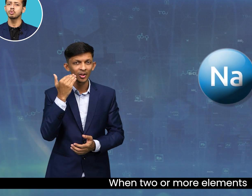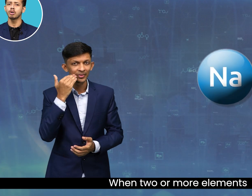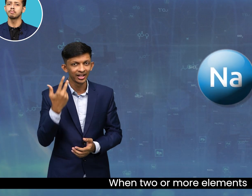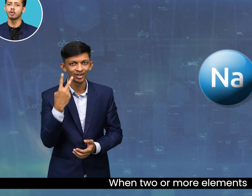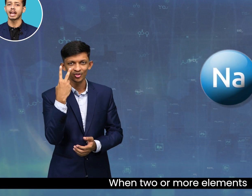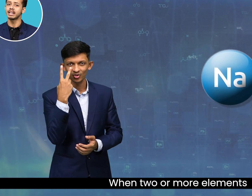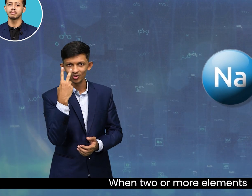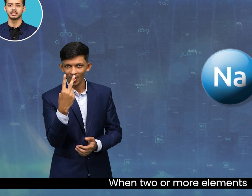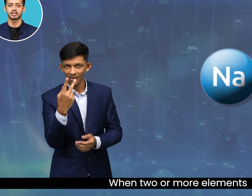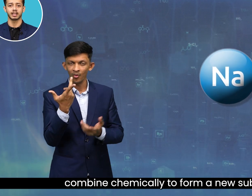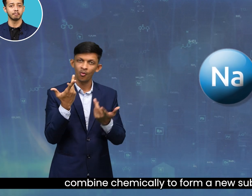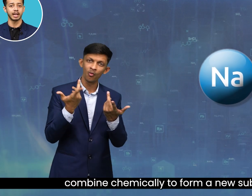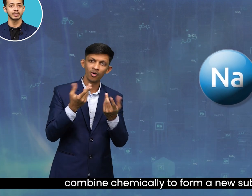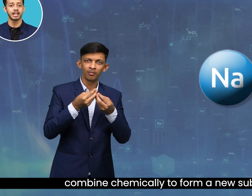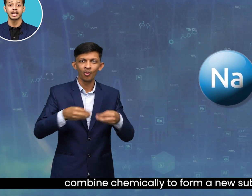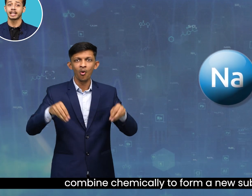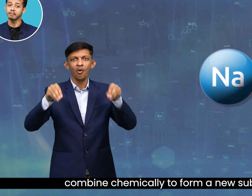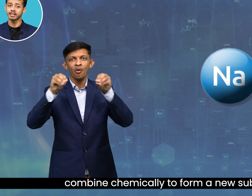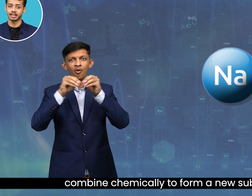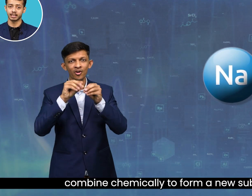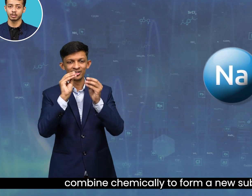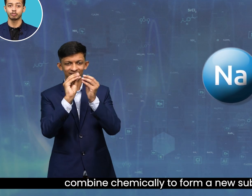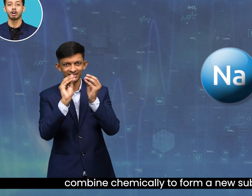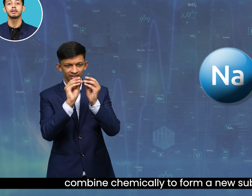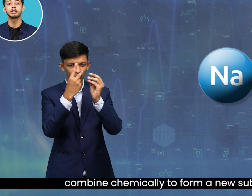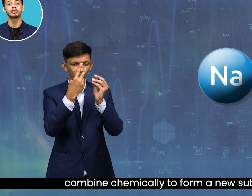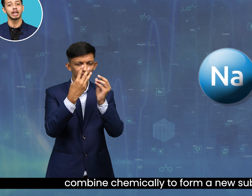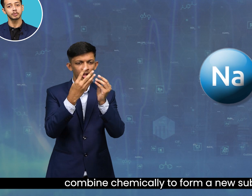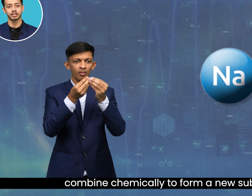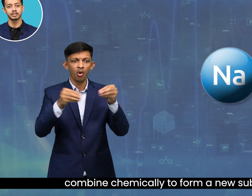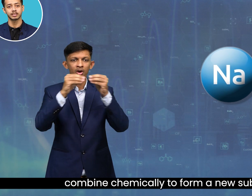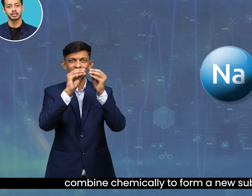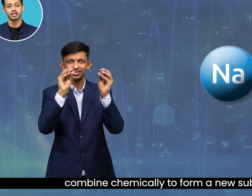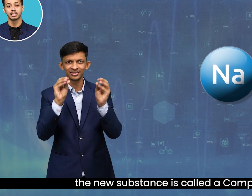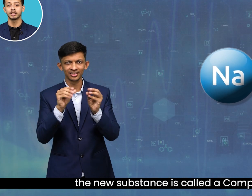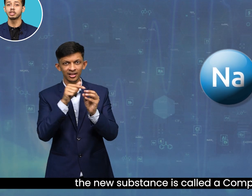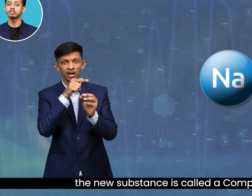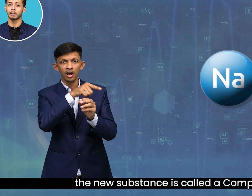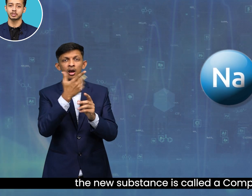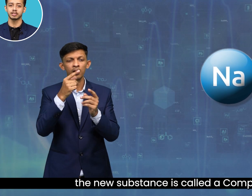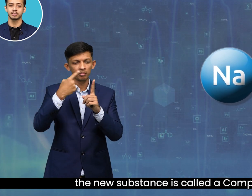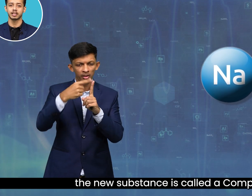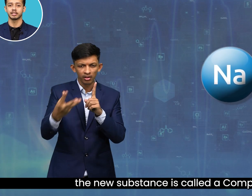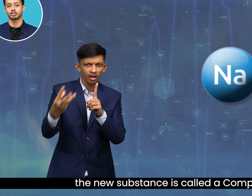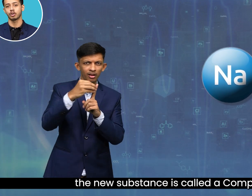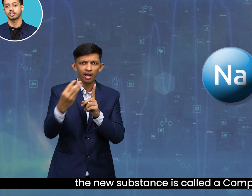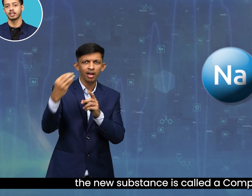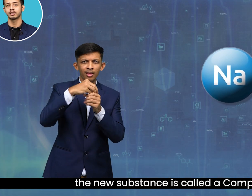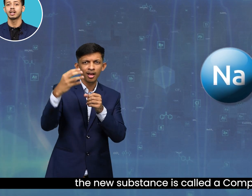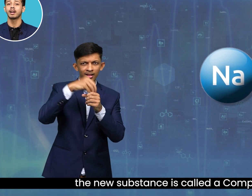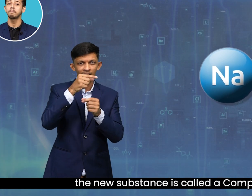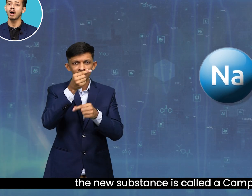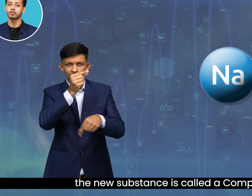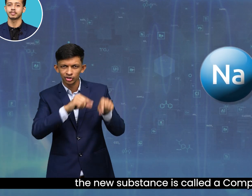When two or more elements combine chemically to form a new substance, the new substance is called